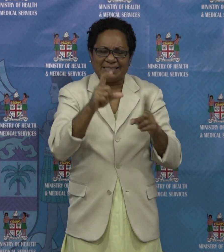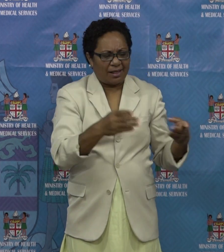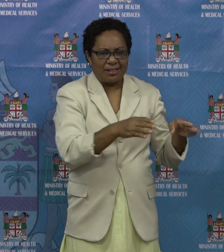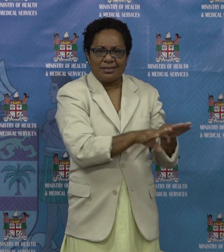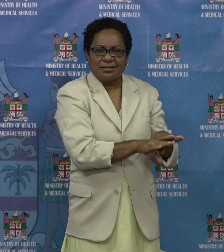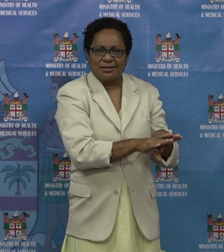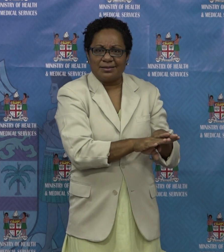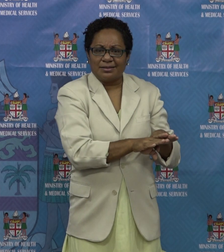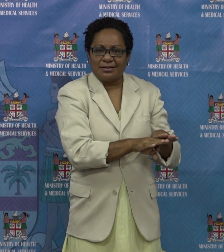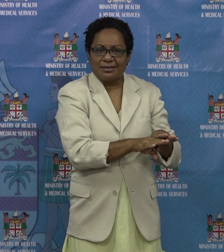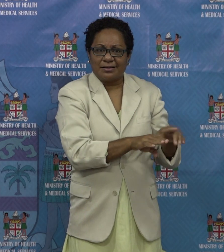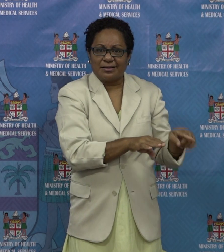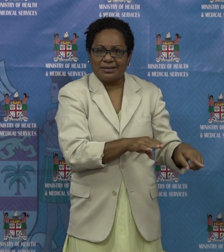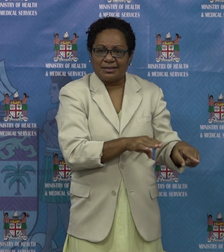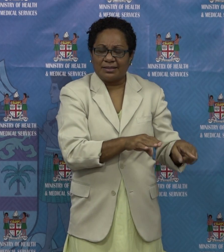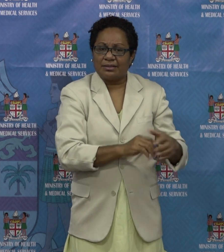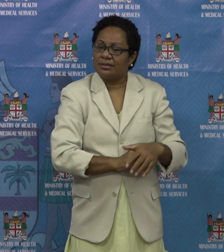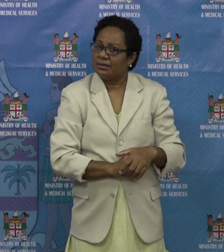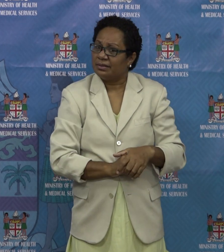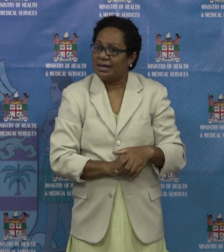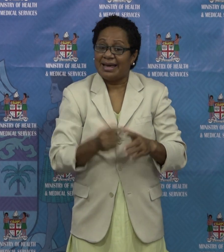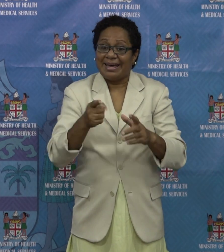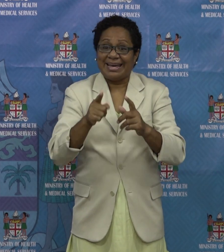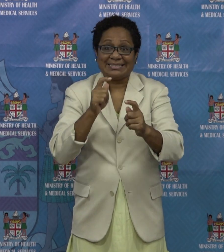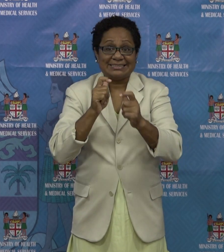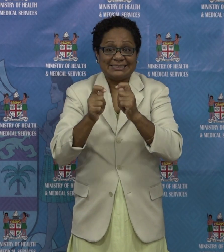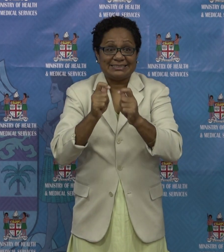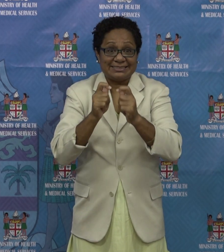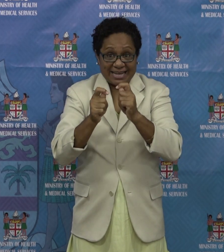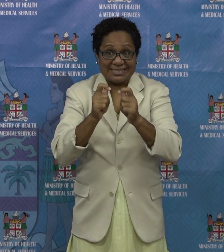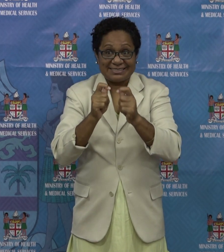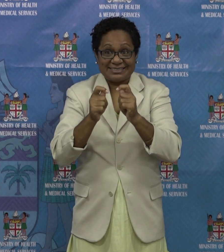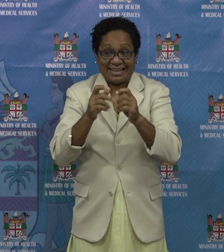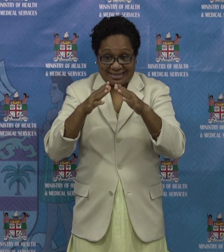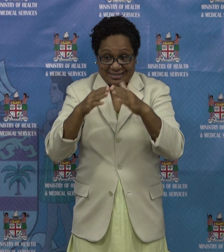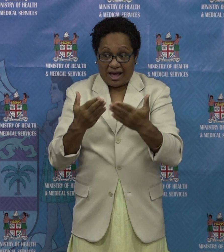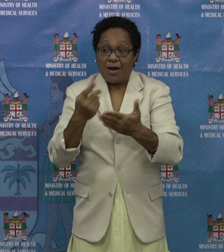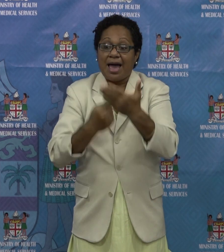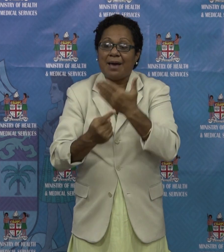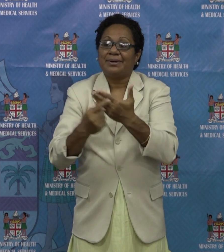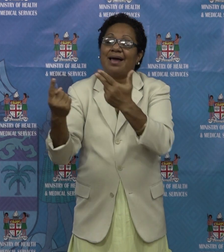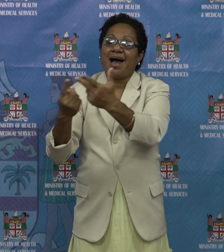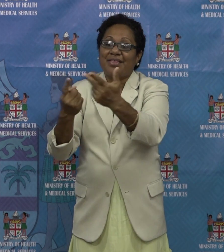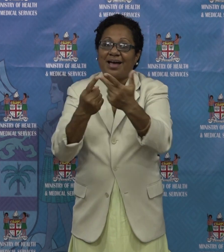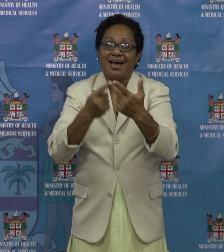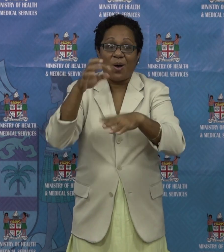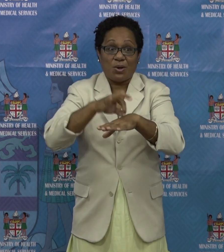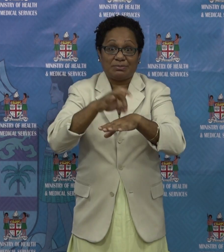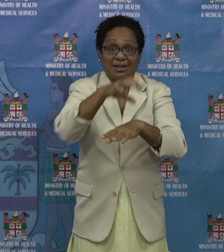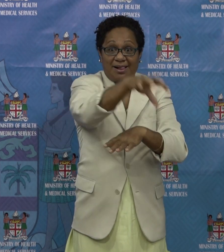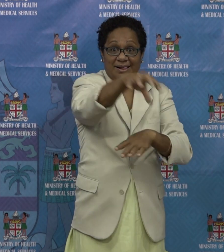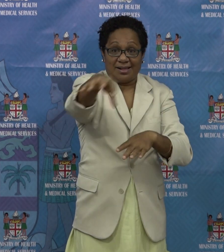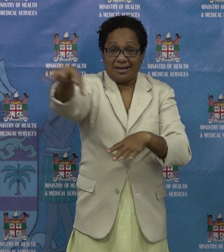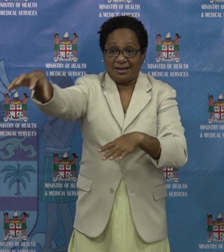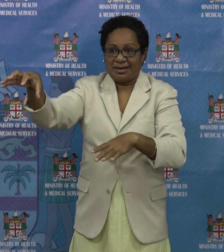with testing being done in operational testing facilities that are currently operational at the moment,